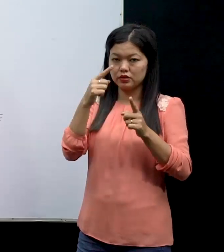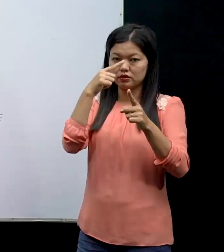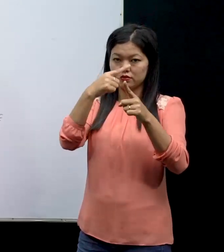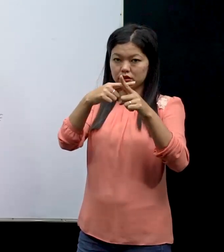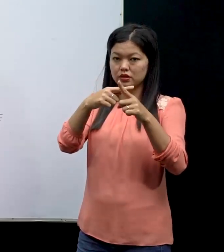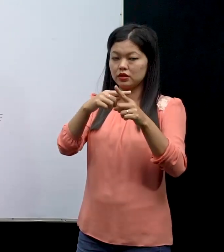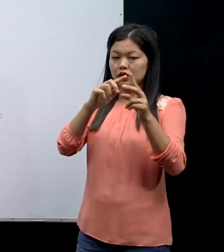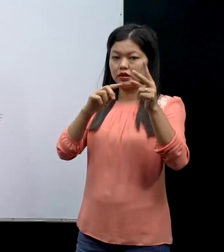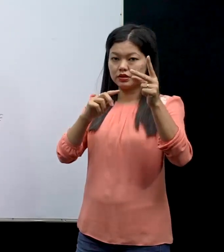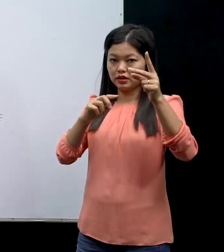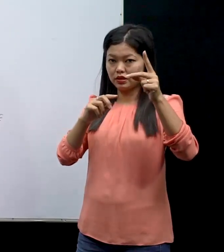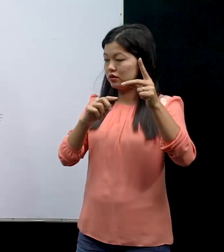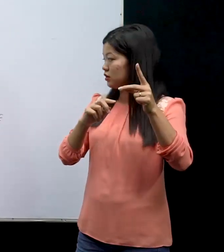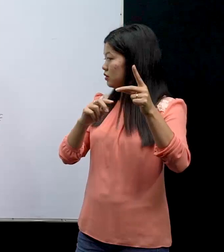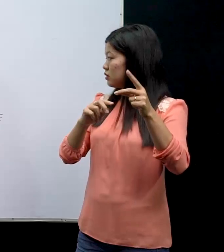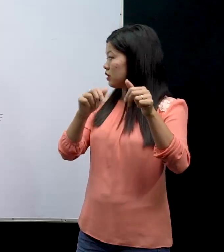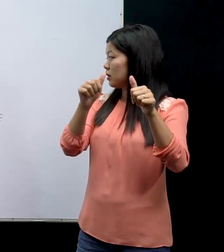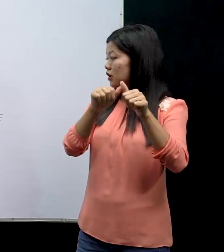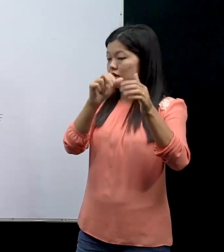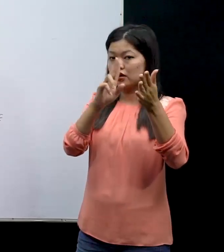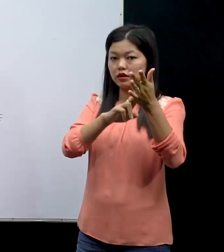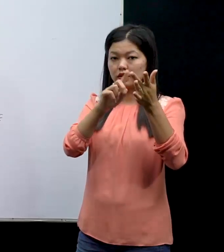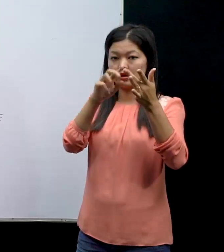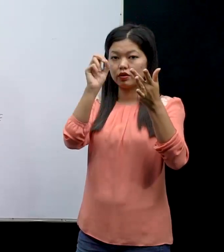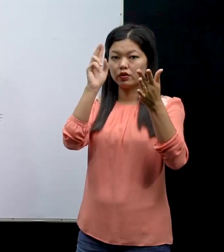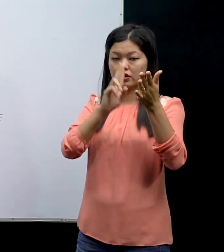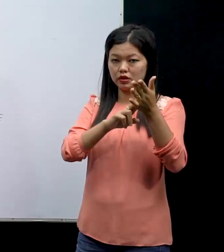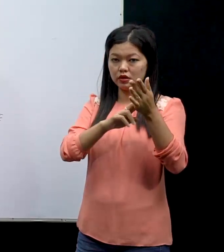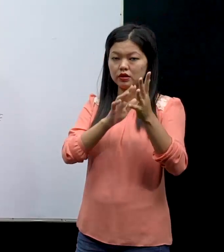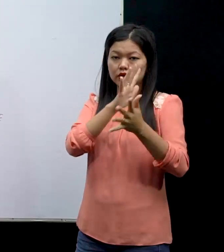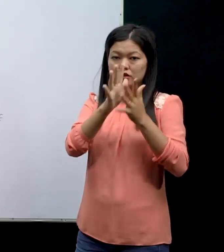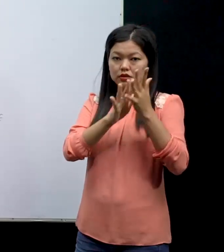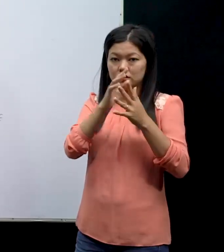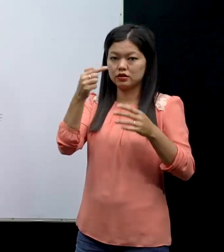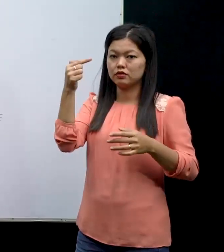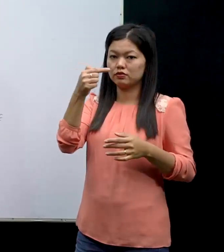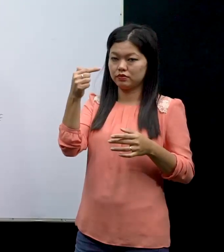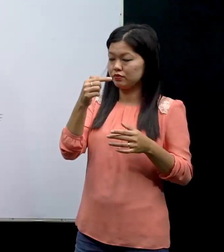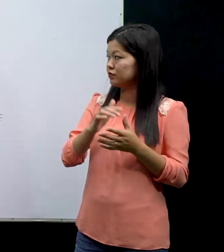metal and non-metal. Okay? The most common one I'll give you NaCl.